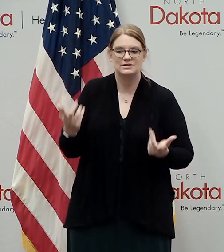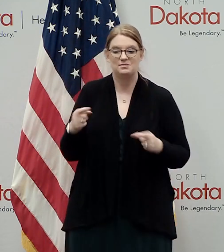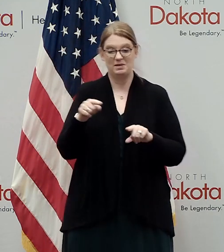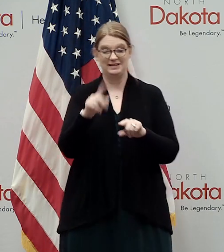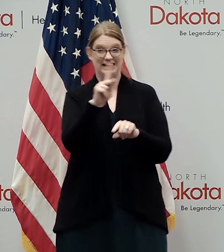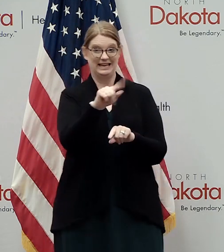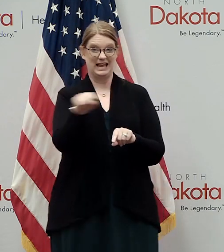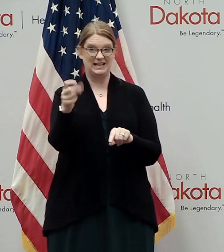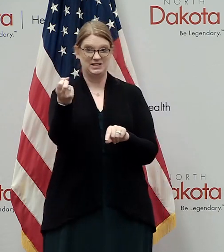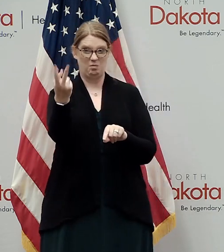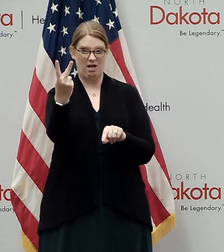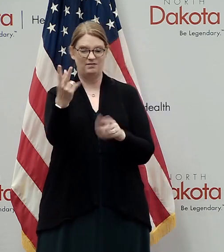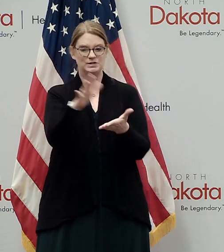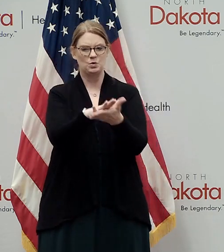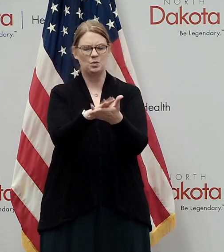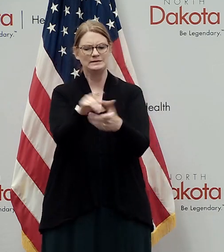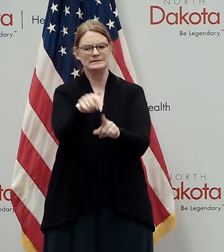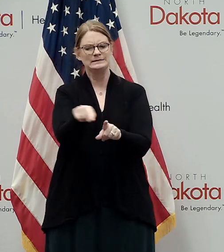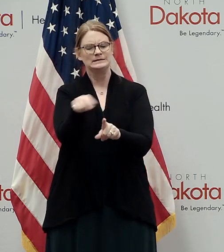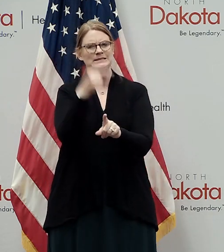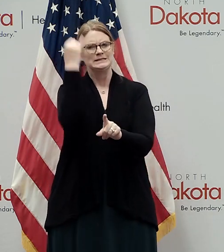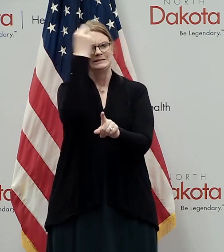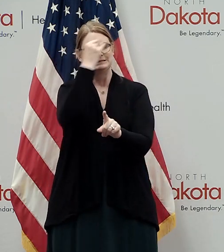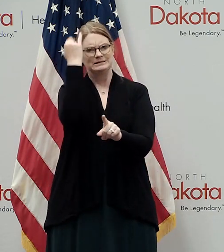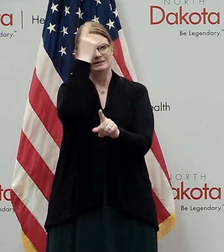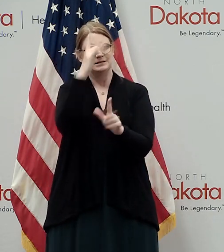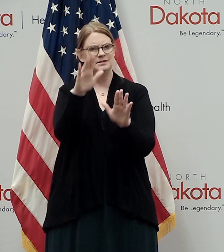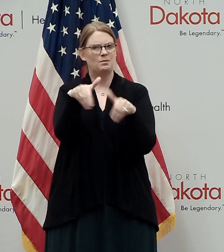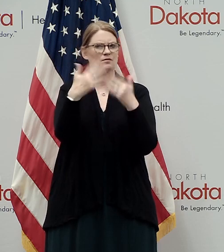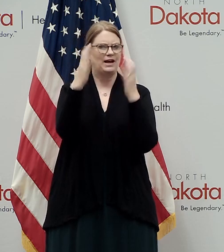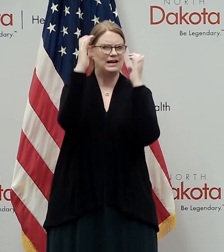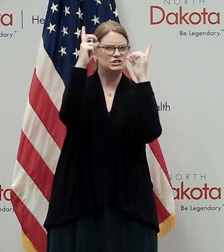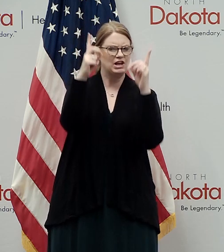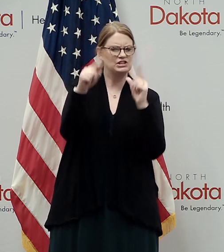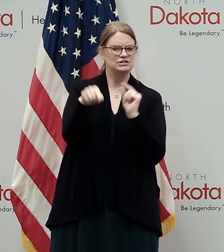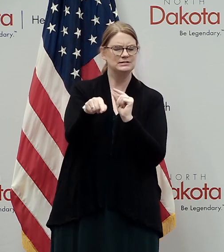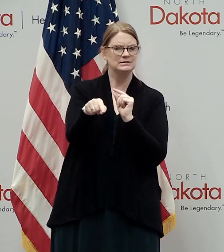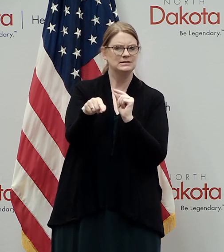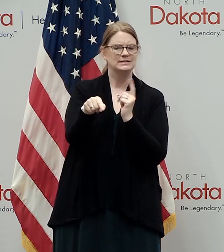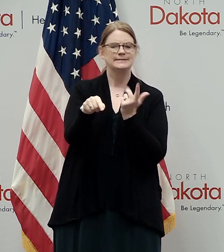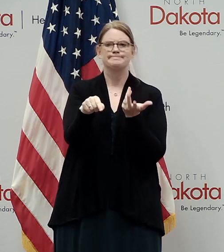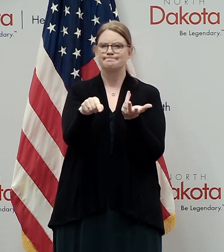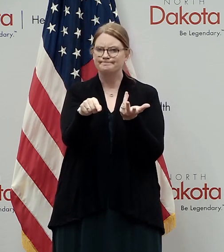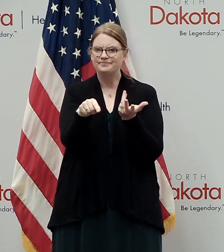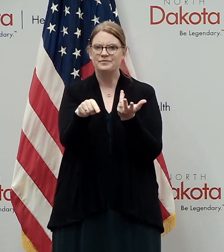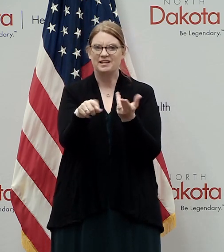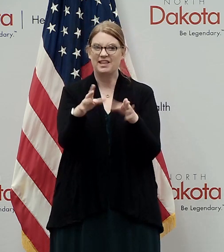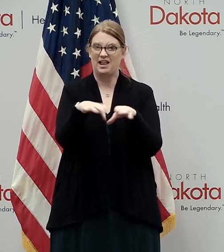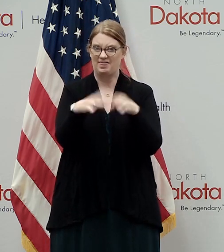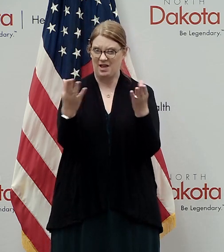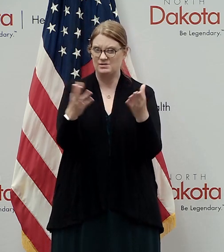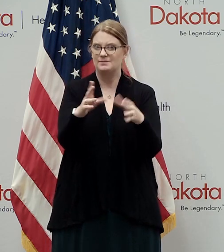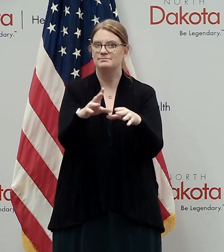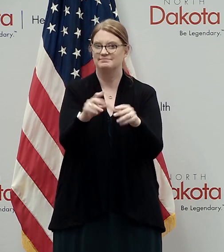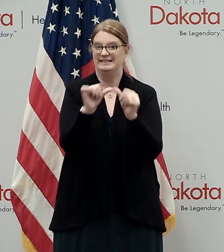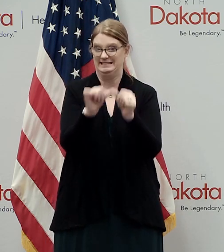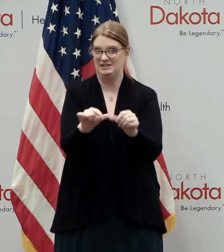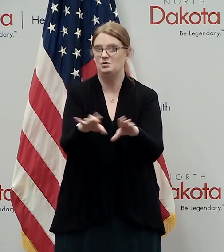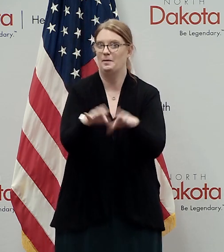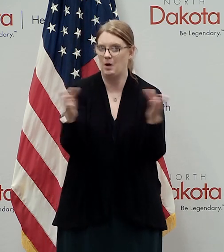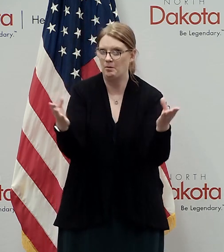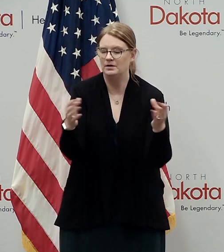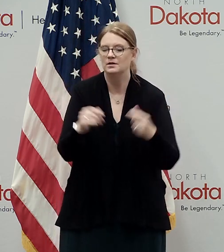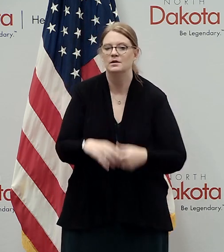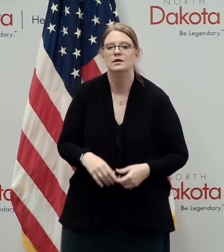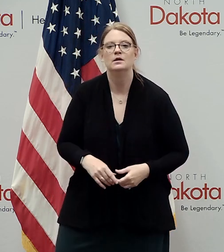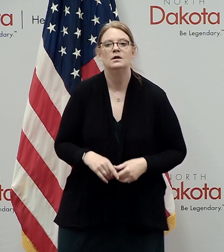schools have to think about how are they going to deliver education in those buildings in a way that allows them to stay open. This will cause us